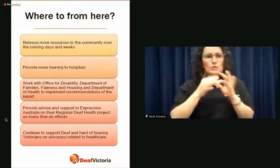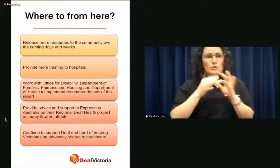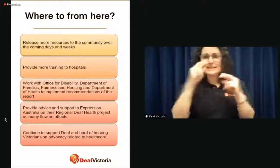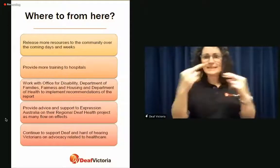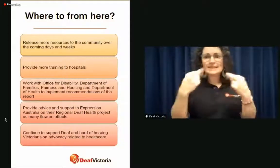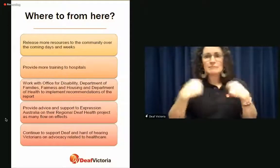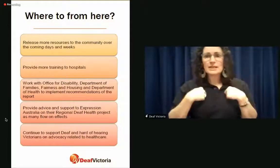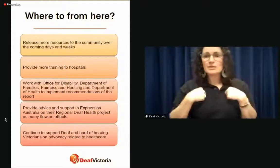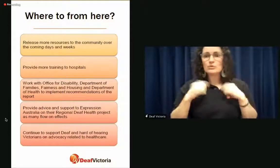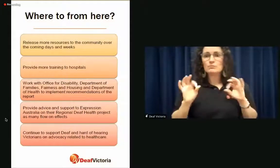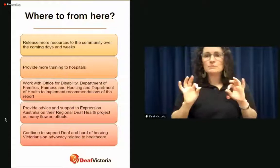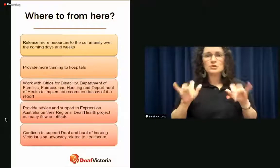A lot of work has happened behind the scenes.